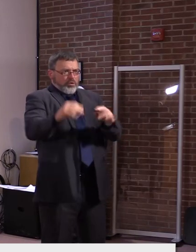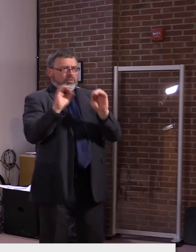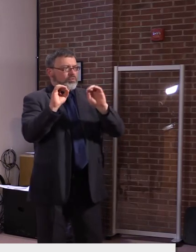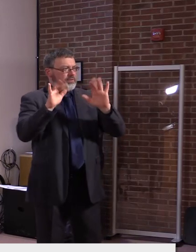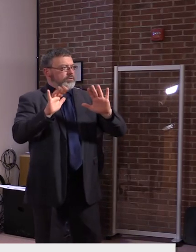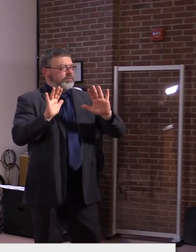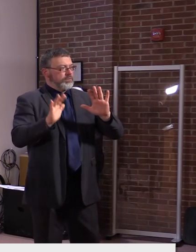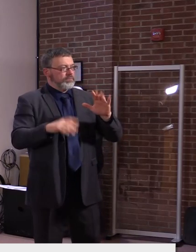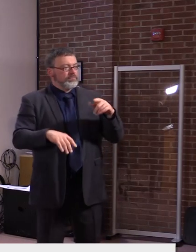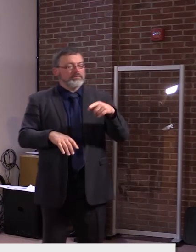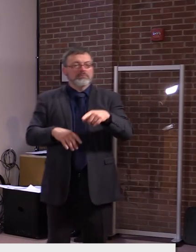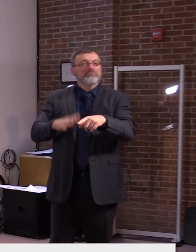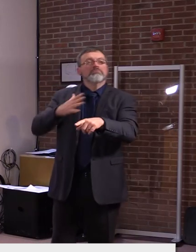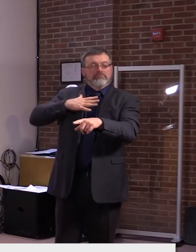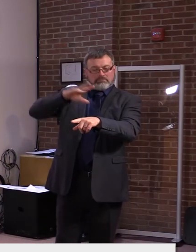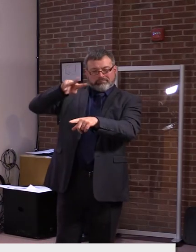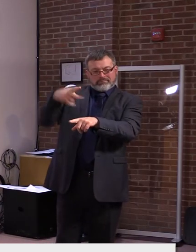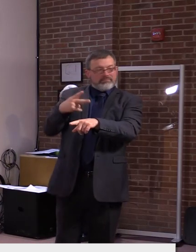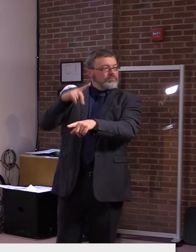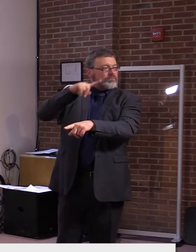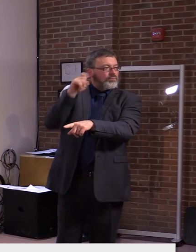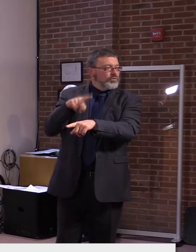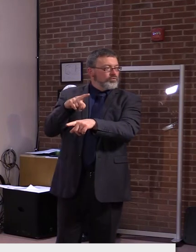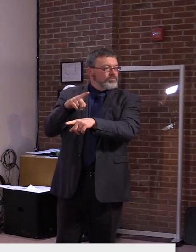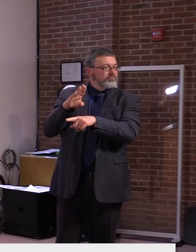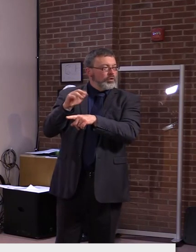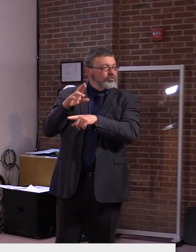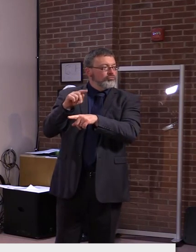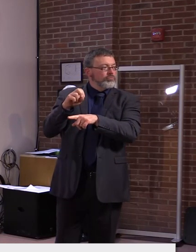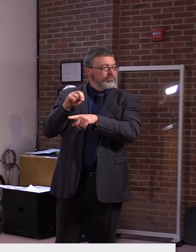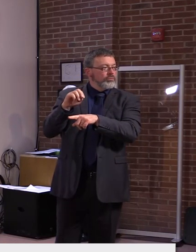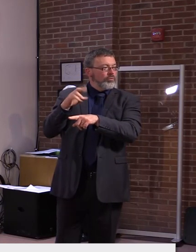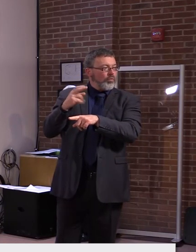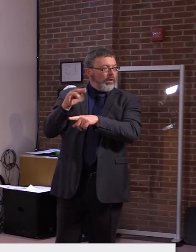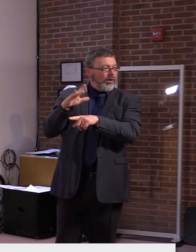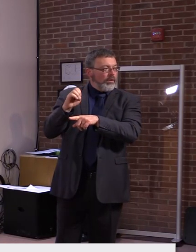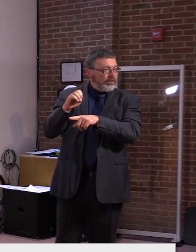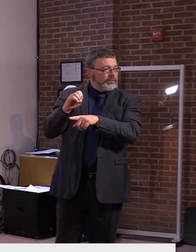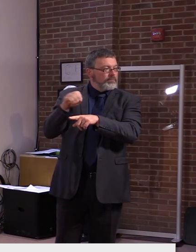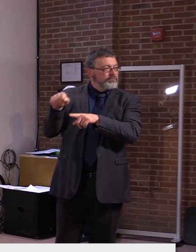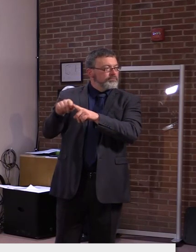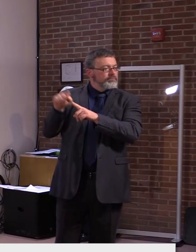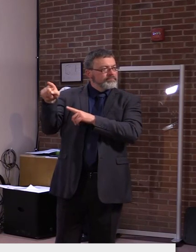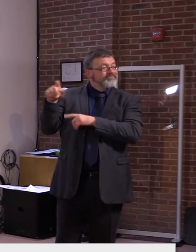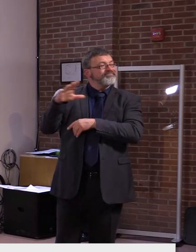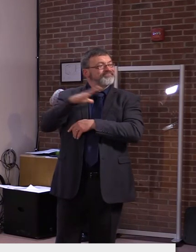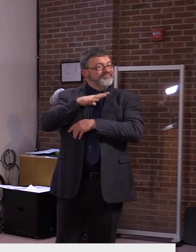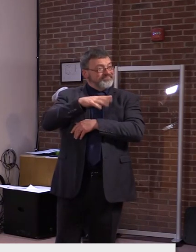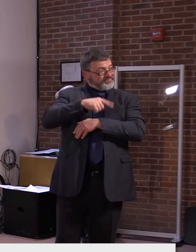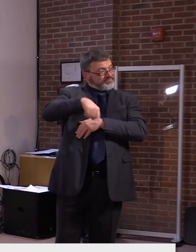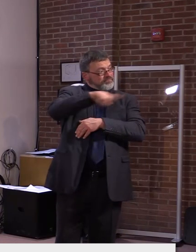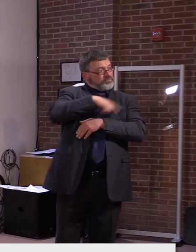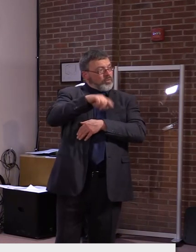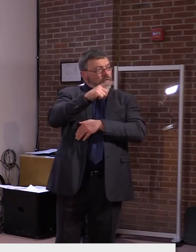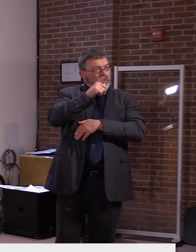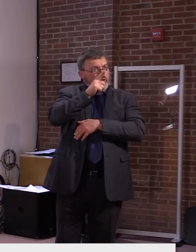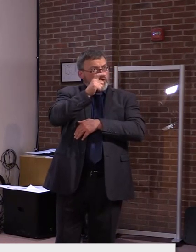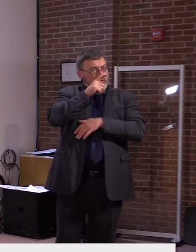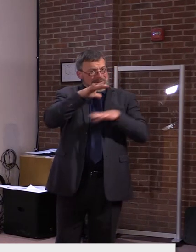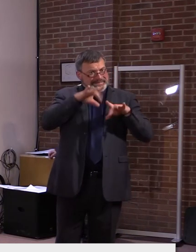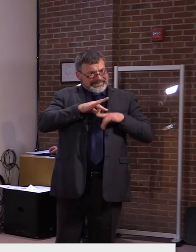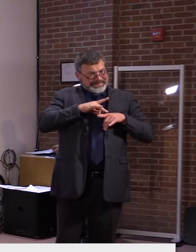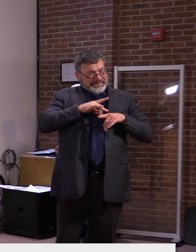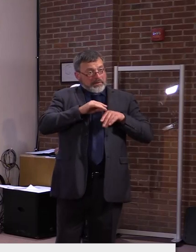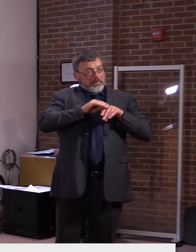especially with the Delta variant and who it is affecting and who the the dangerous cases are going to. It's not